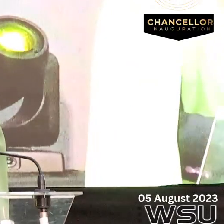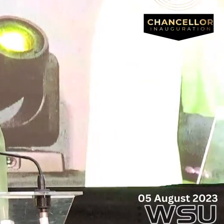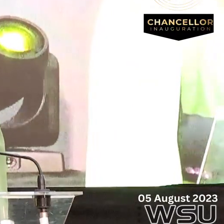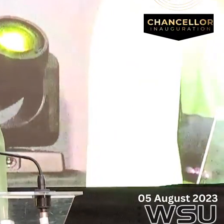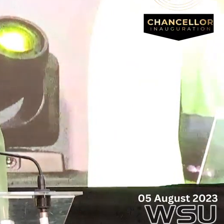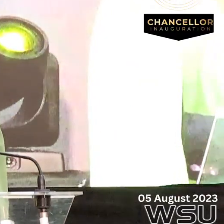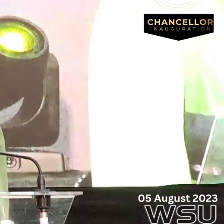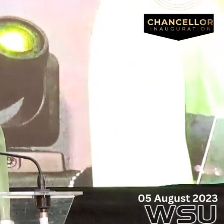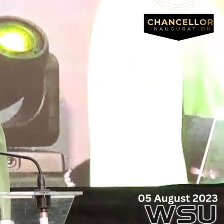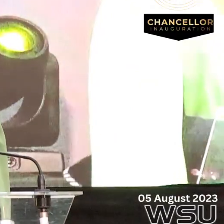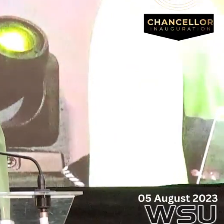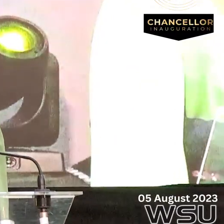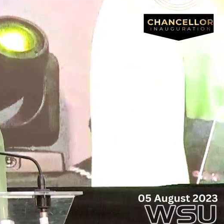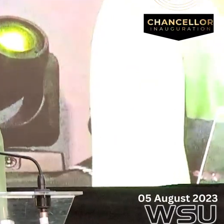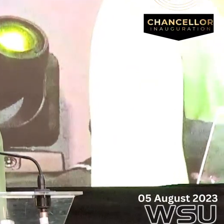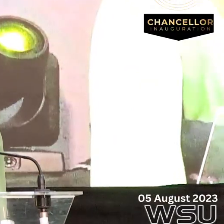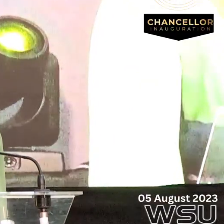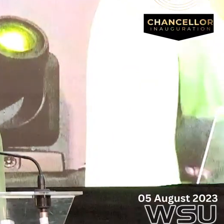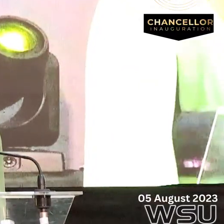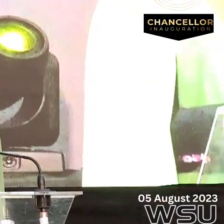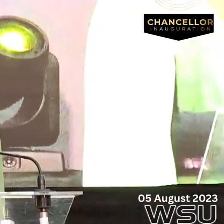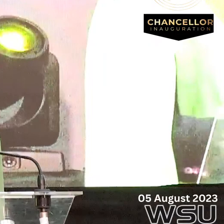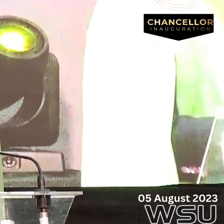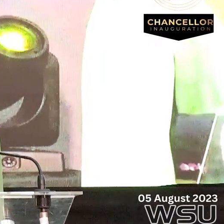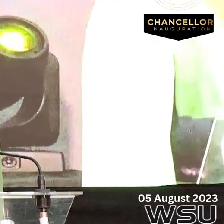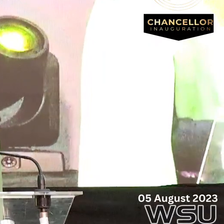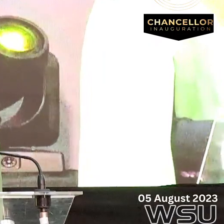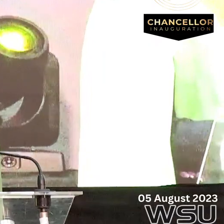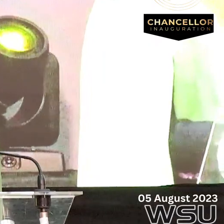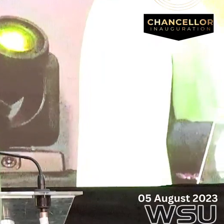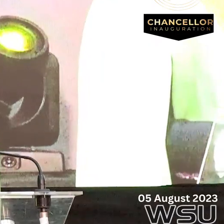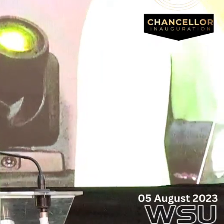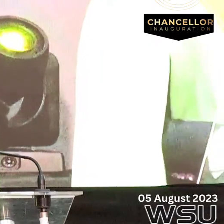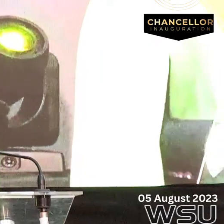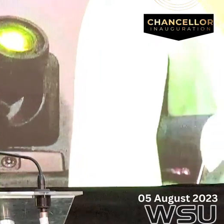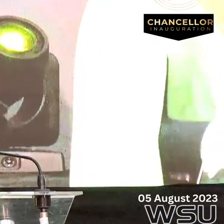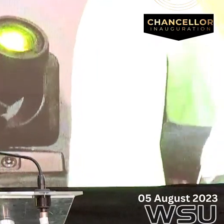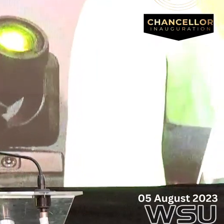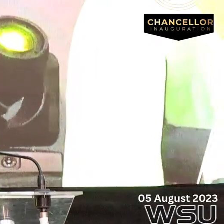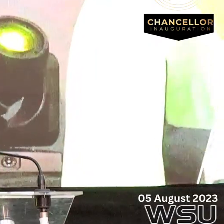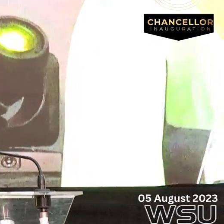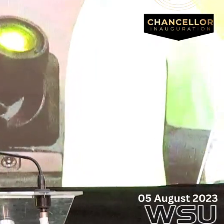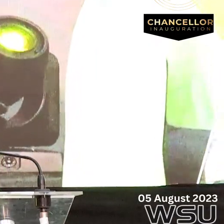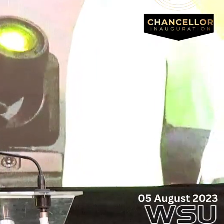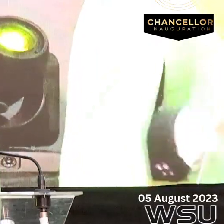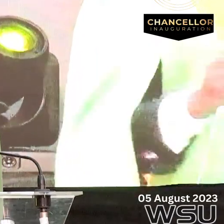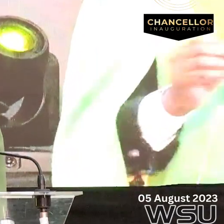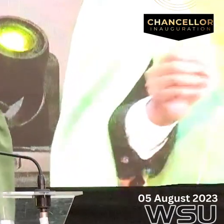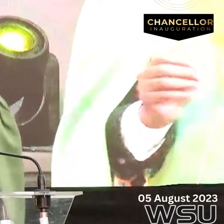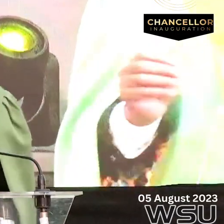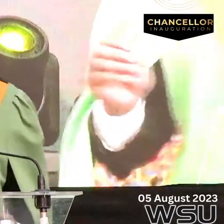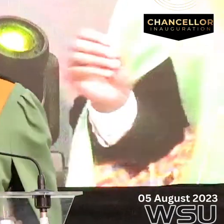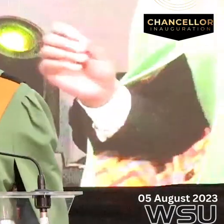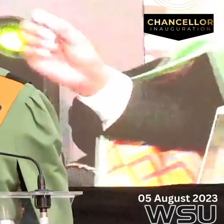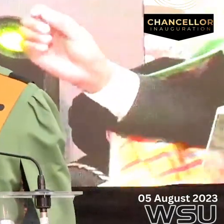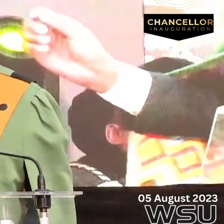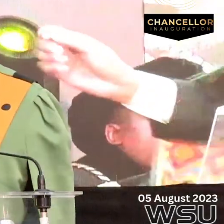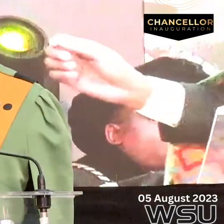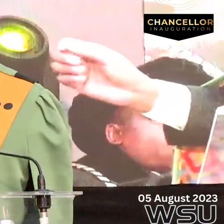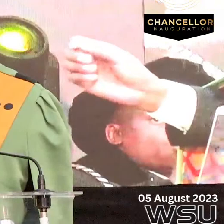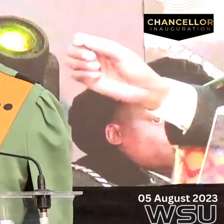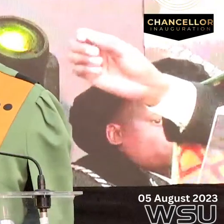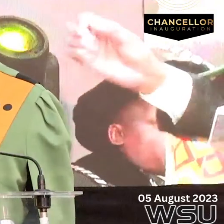le part kodwa ke ndiza ke ndithethe ngesixhosa le funa ka ndiyenzile ndinethemba ke noba